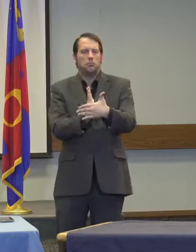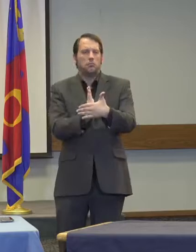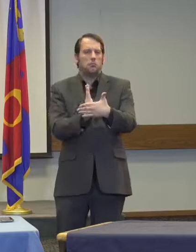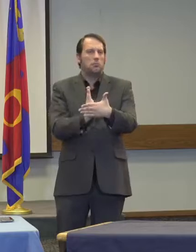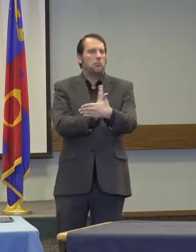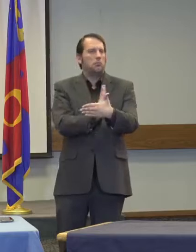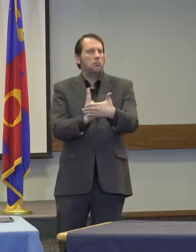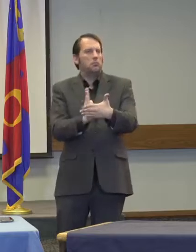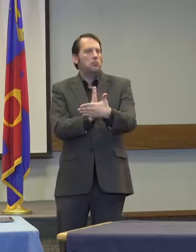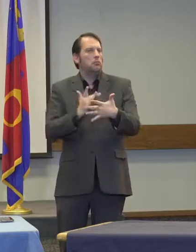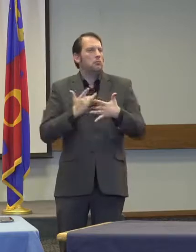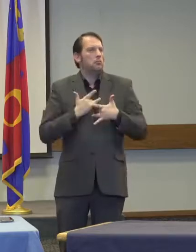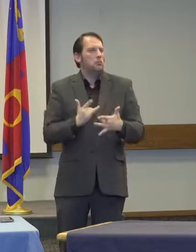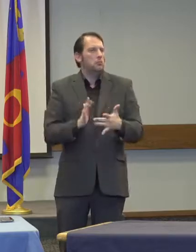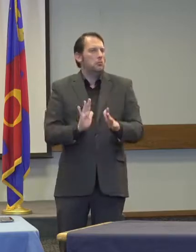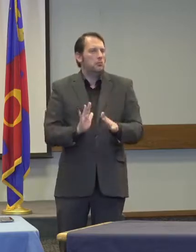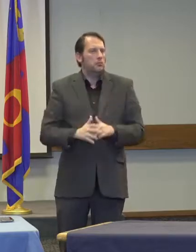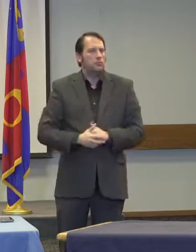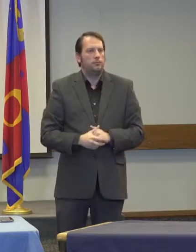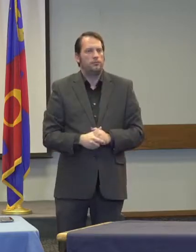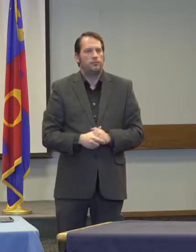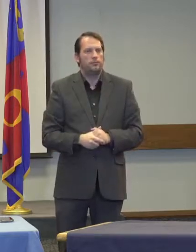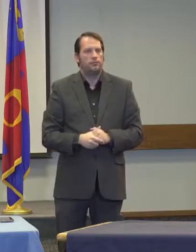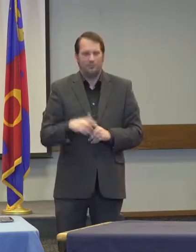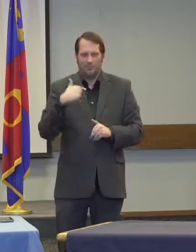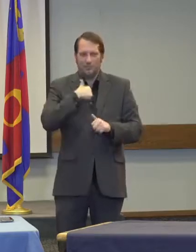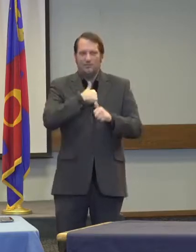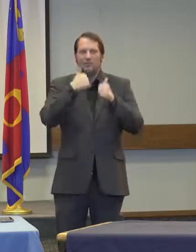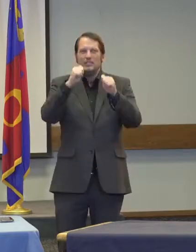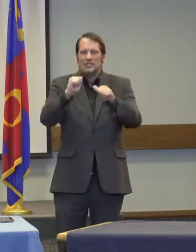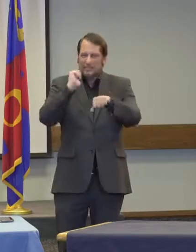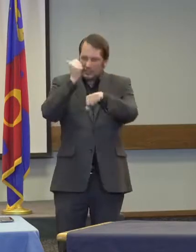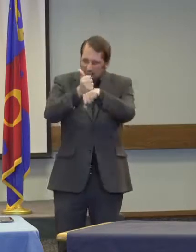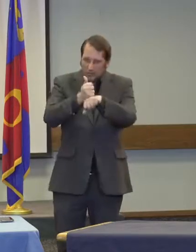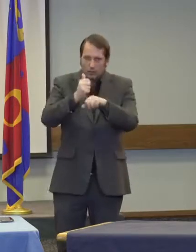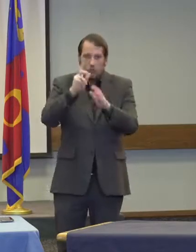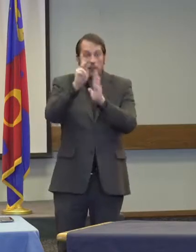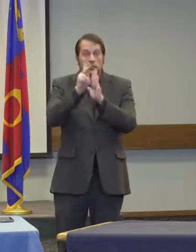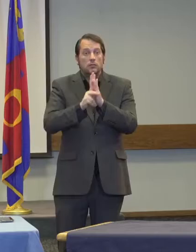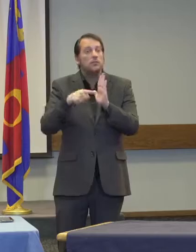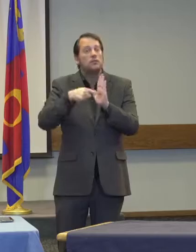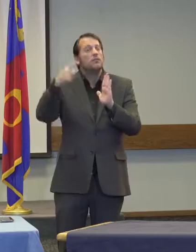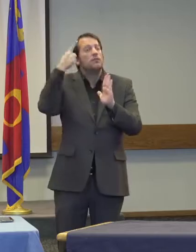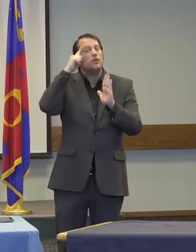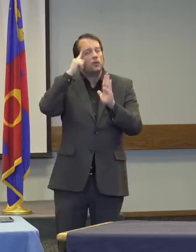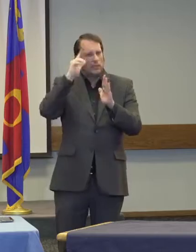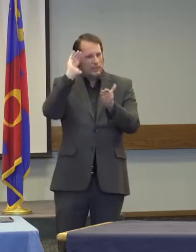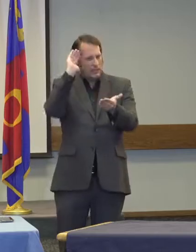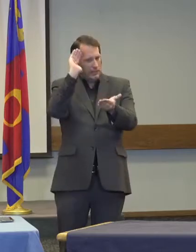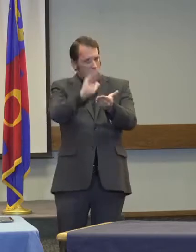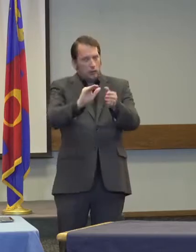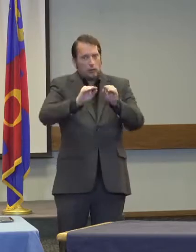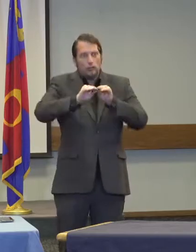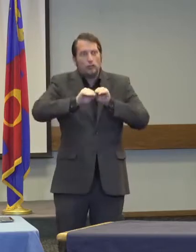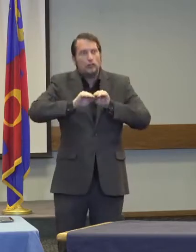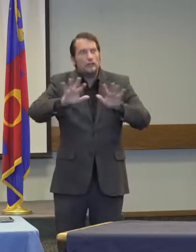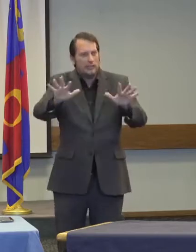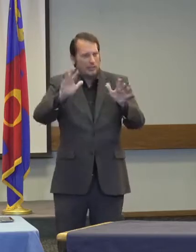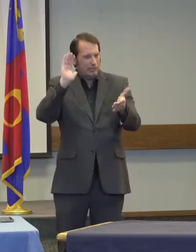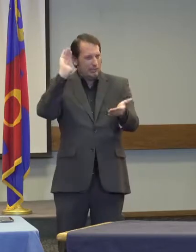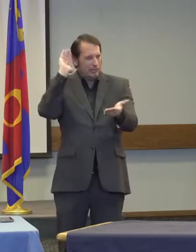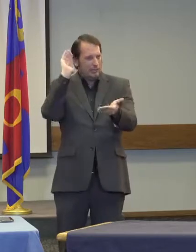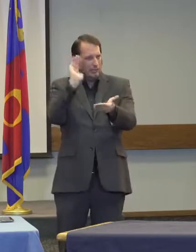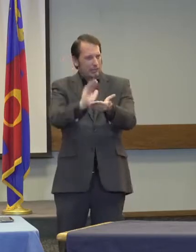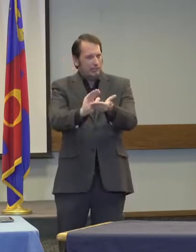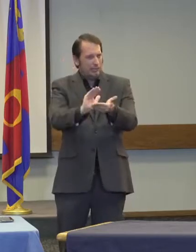to mitigate the spread of transmission, and we want to emphasize and continue through the conversation today to emphasize the value of